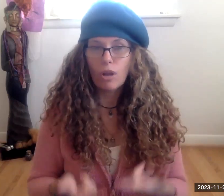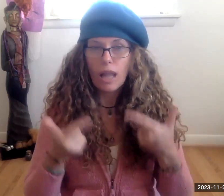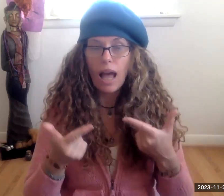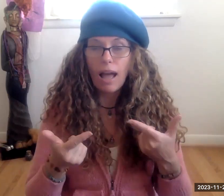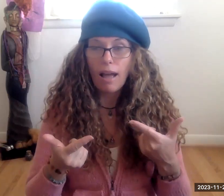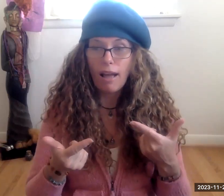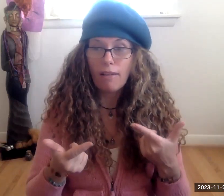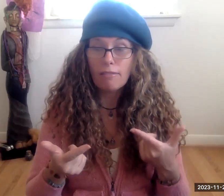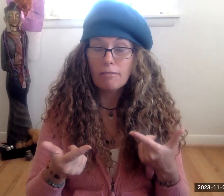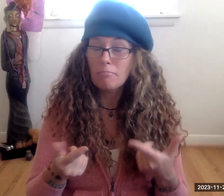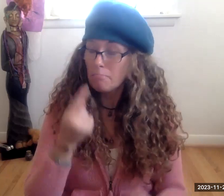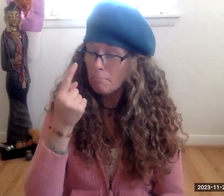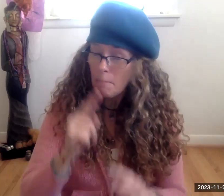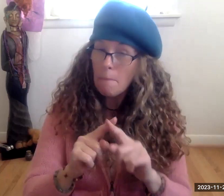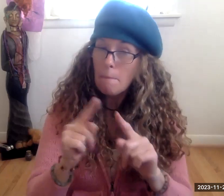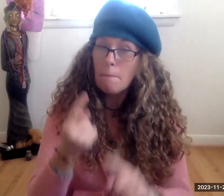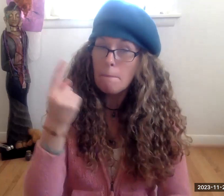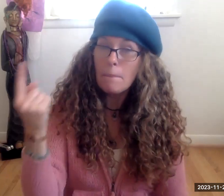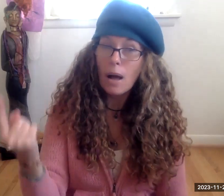though always it seems so.